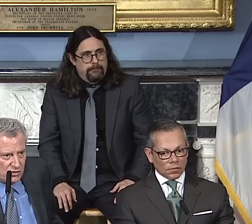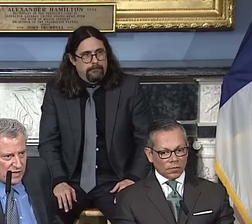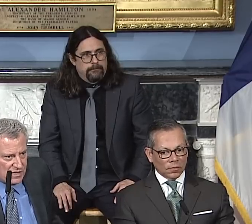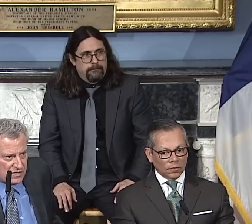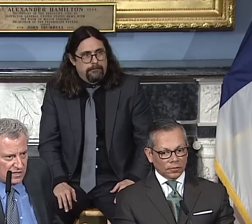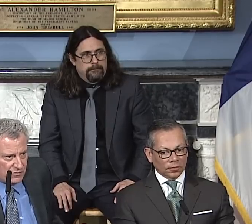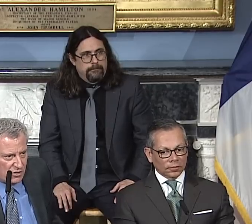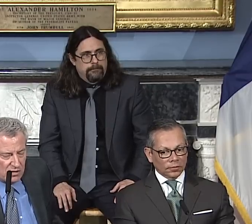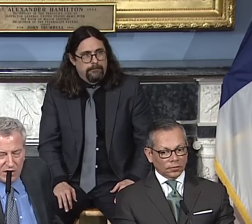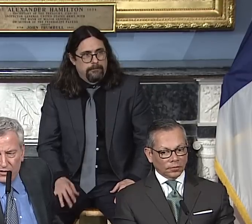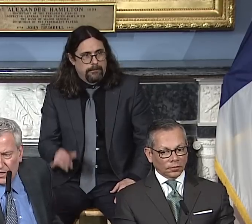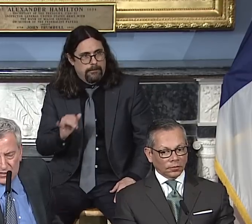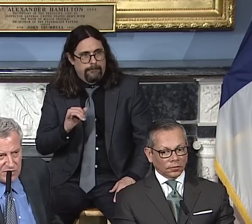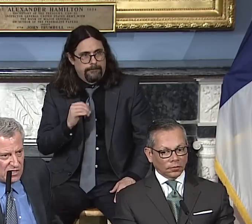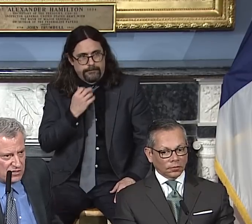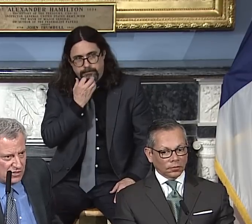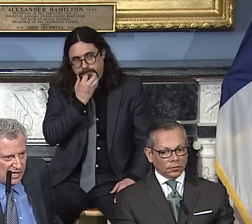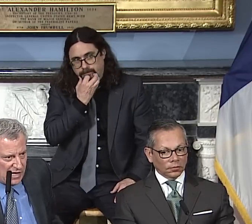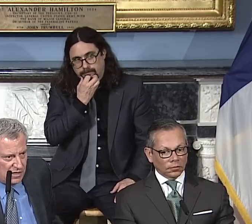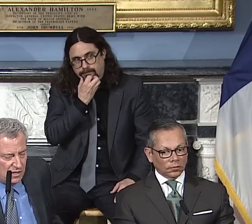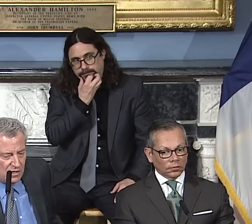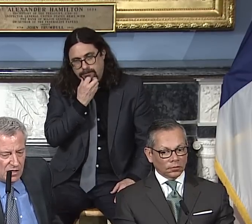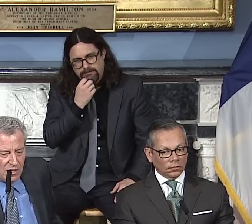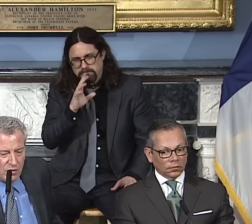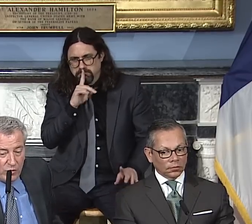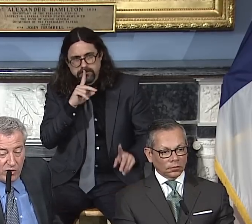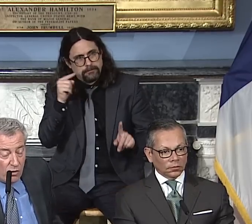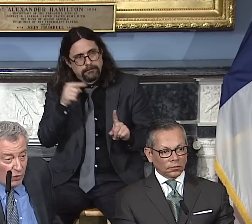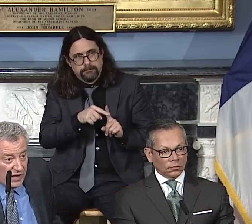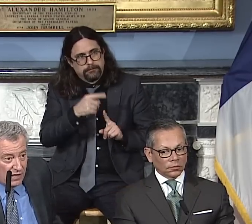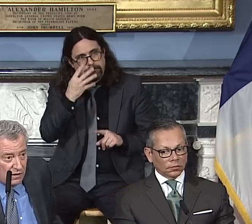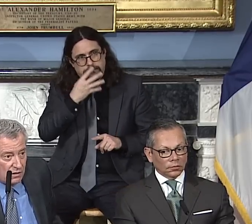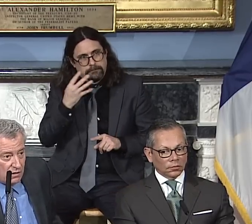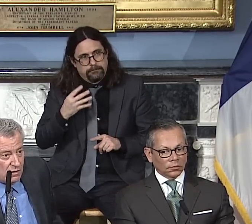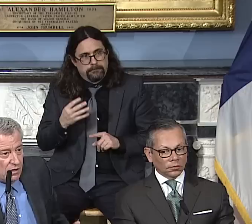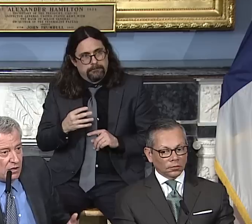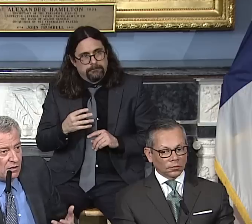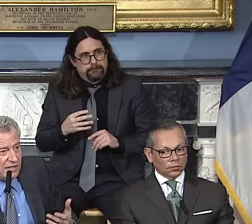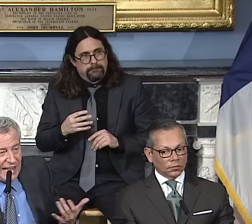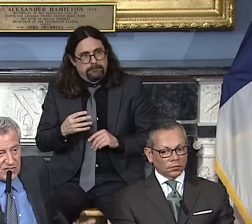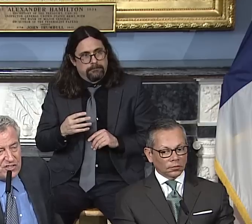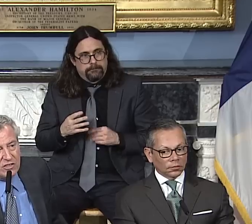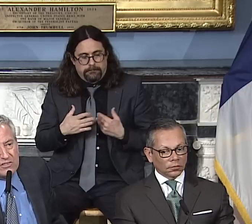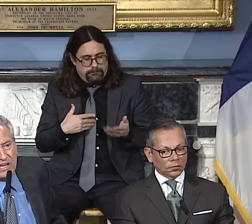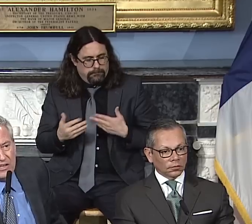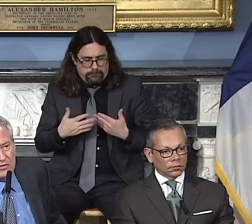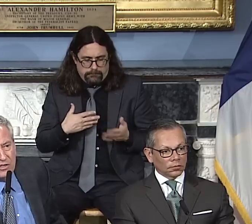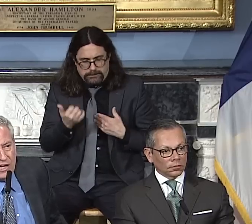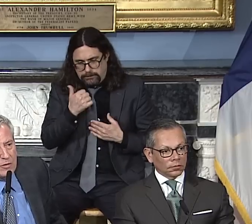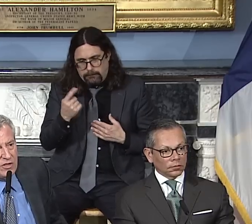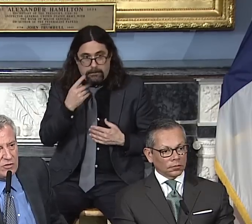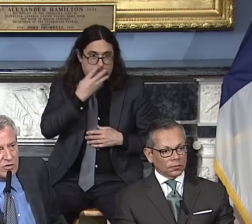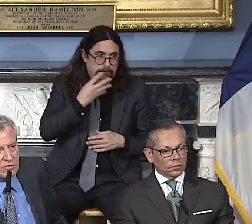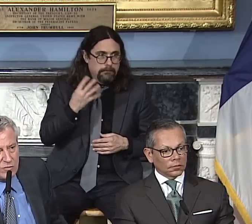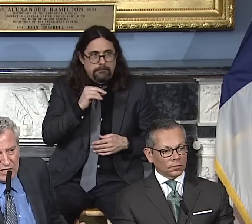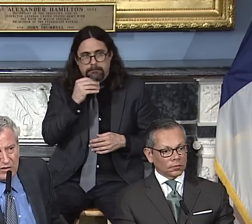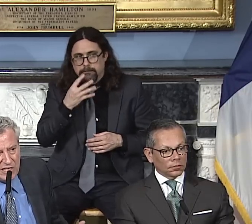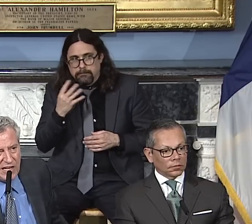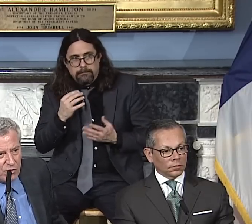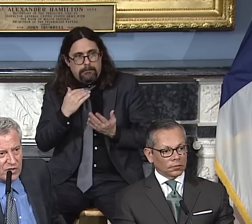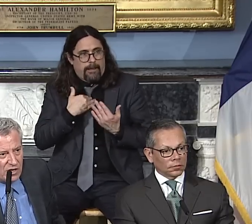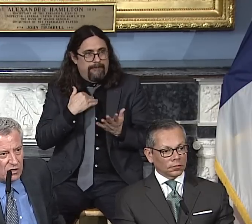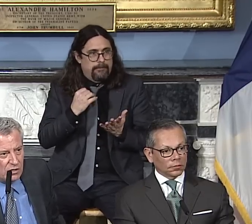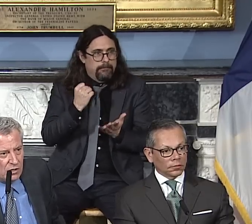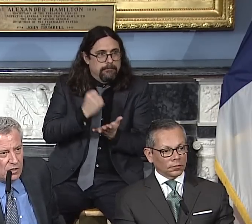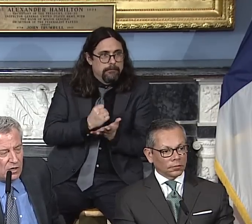We don't do that as the City of New York. Health and Hospitals doesn't do that. We already last year said to undocumented New Yorkers we're